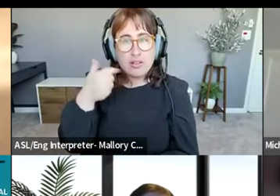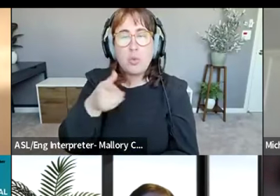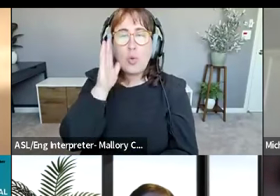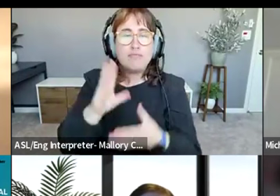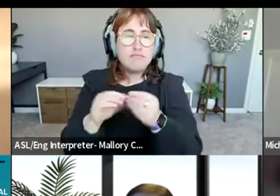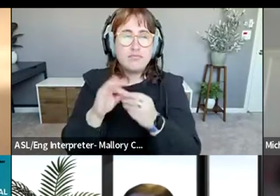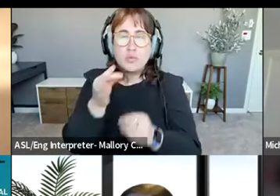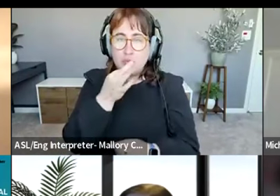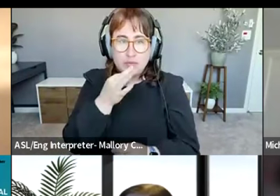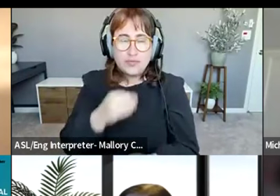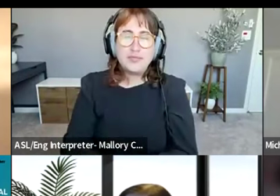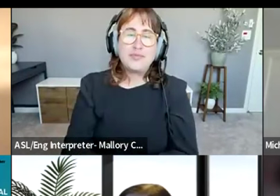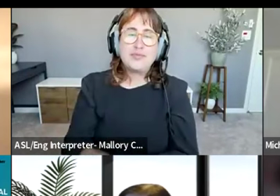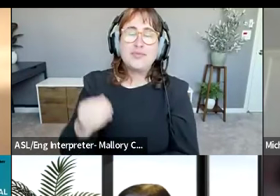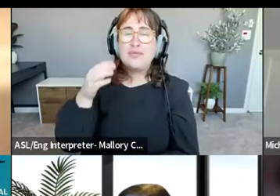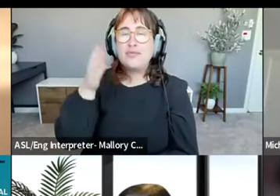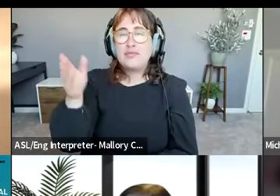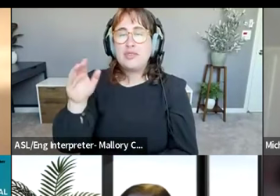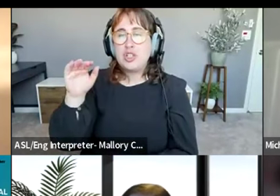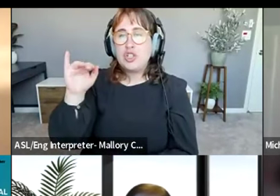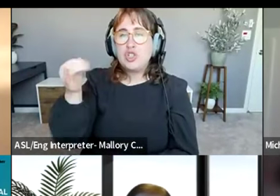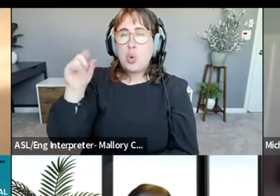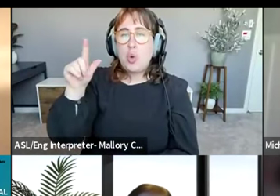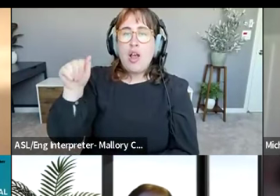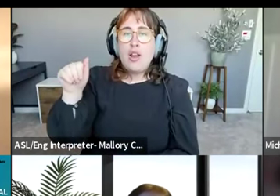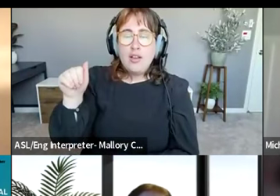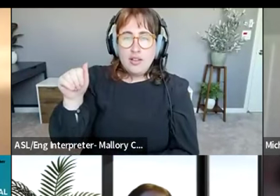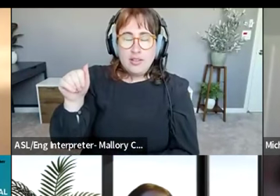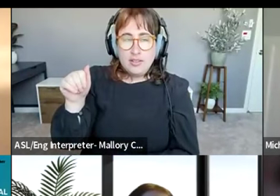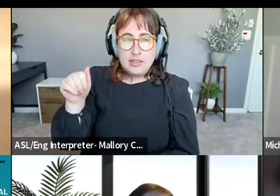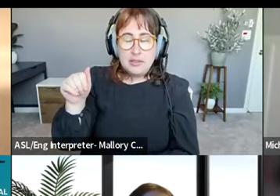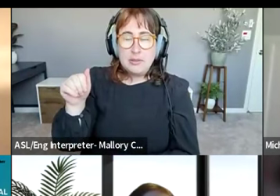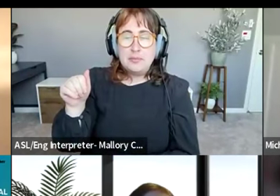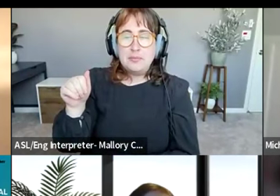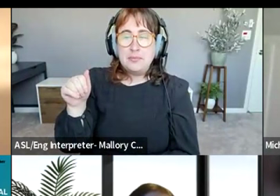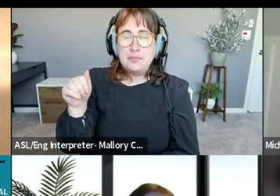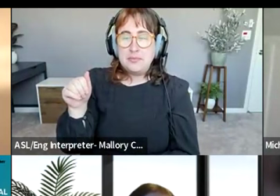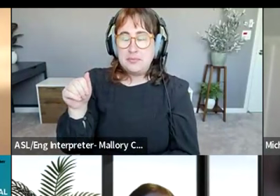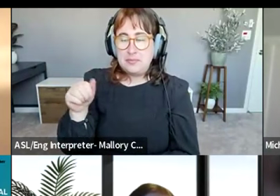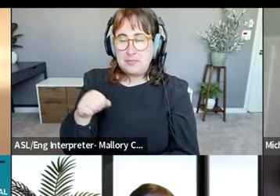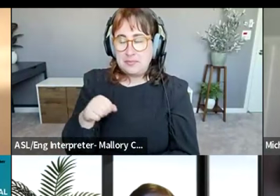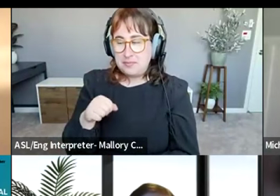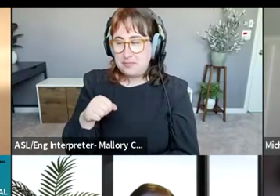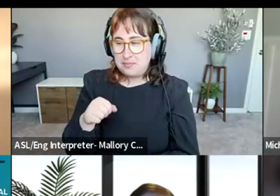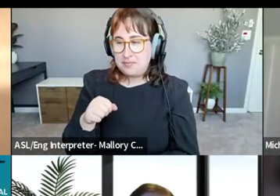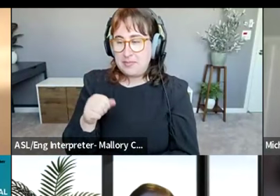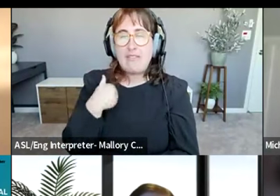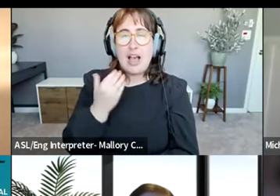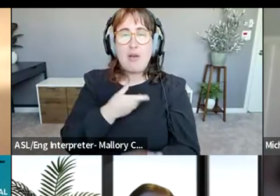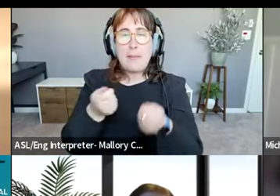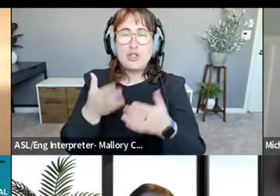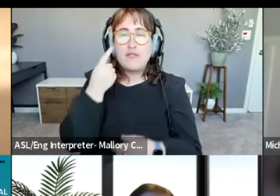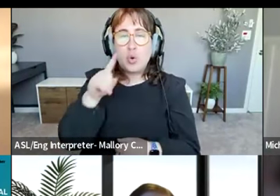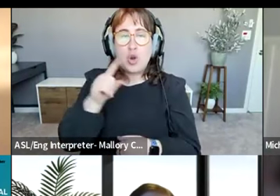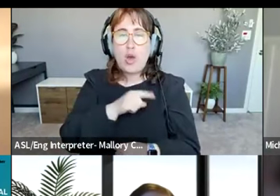from shortly, and Jolana is on as well. We also have our manager of